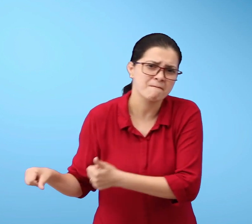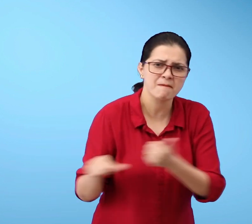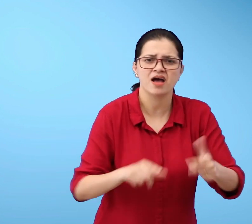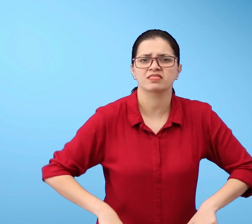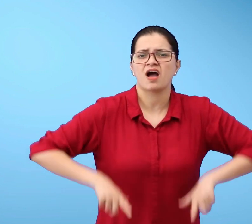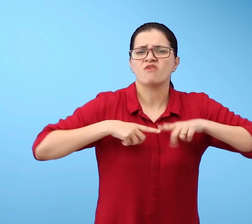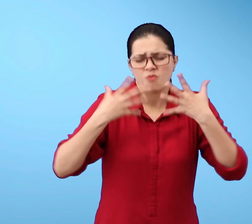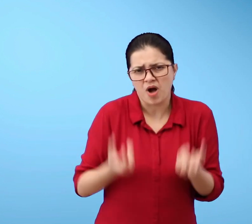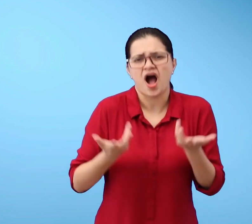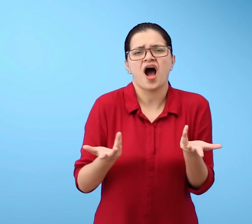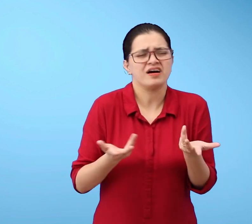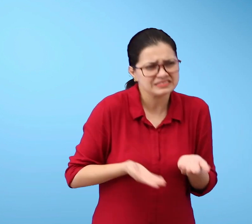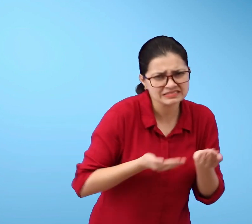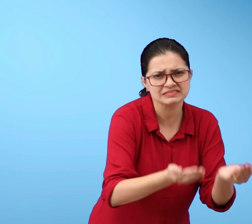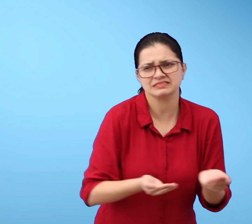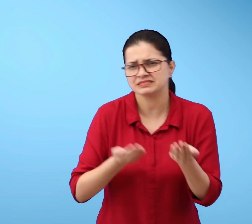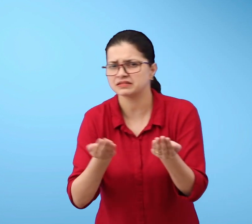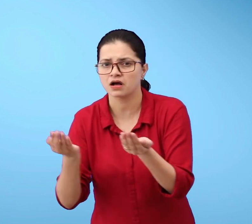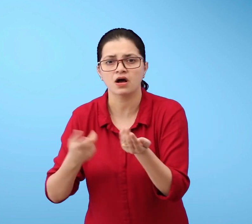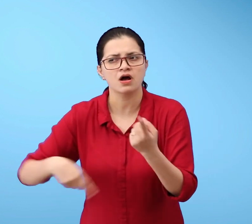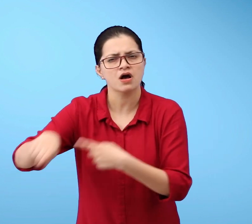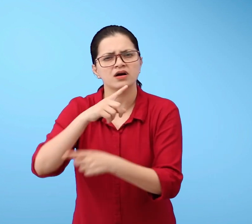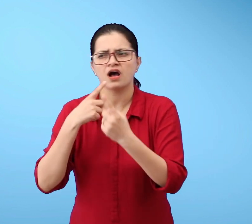asking for help to bring him back to life.